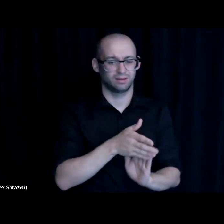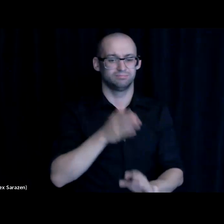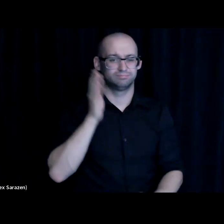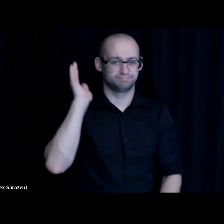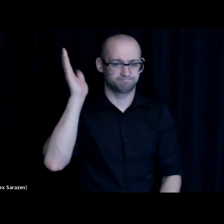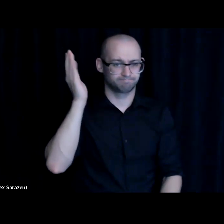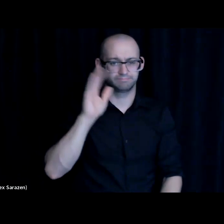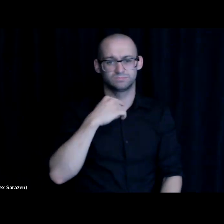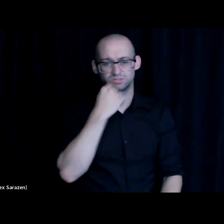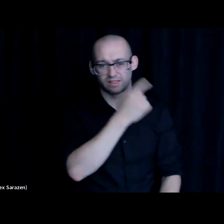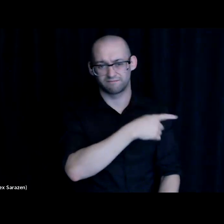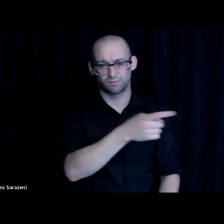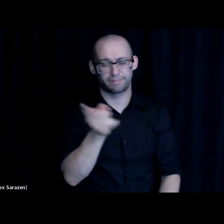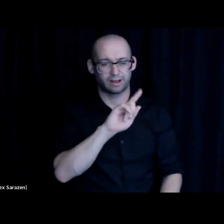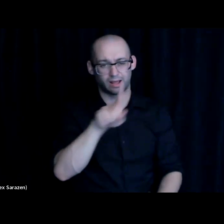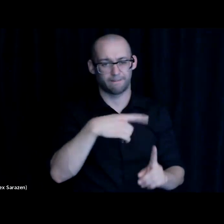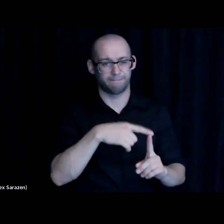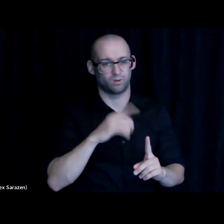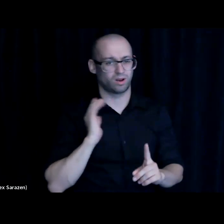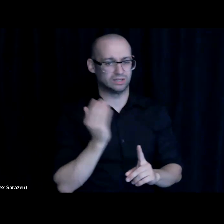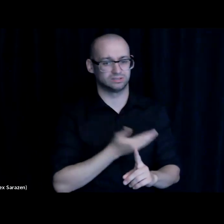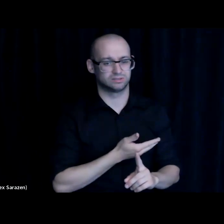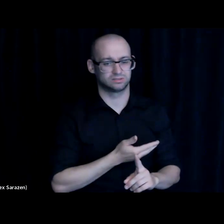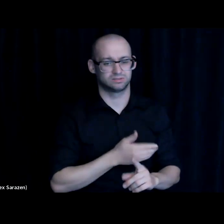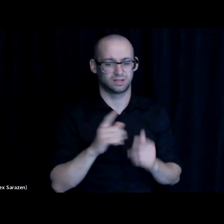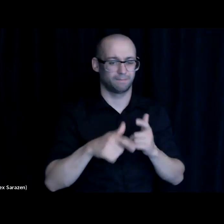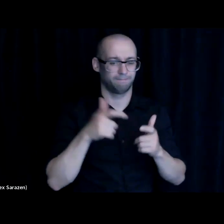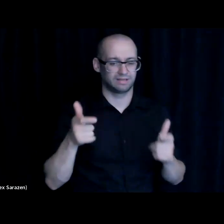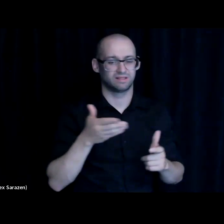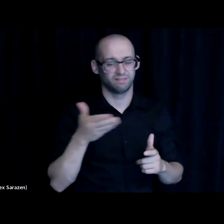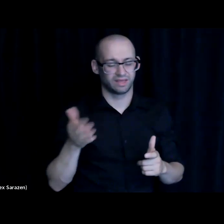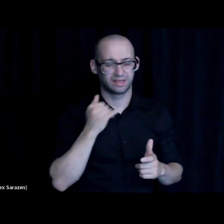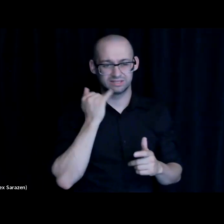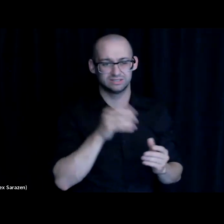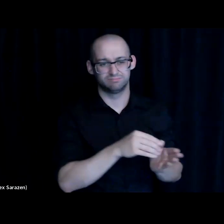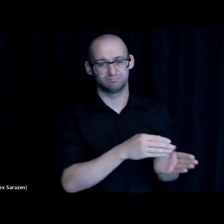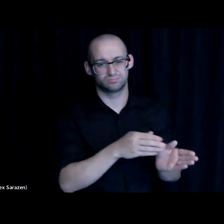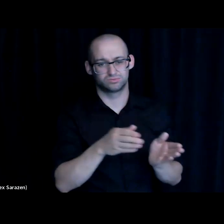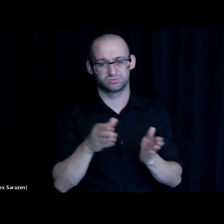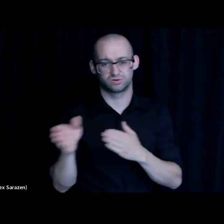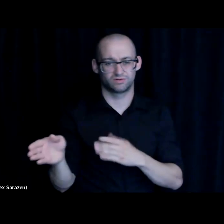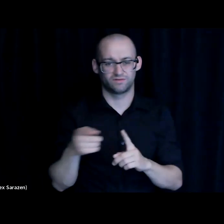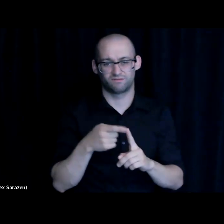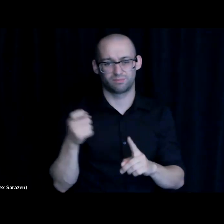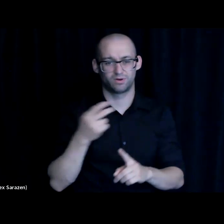information. And then the biggest thing that we're doing up here is a shift from using devices. We find that kids know how to